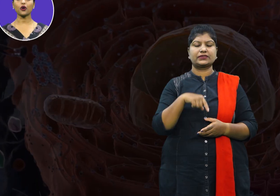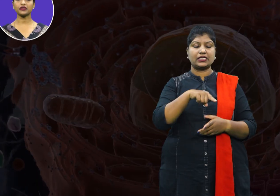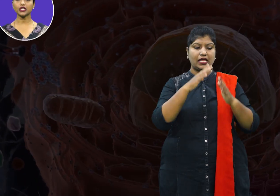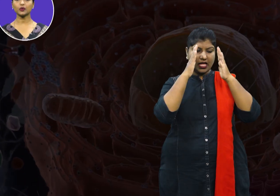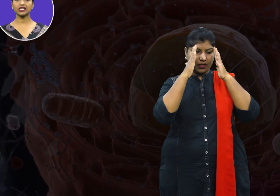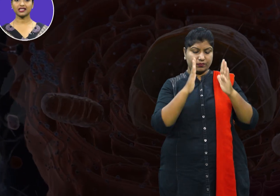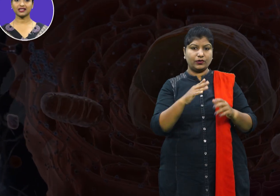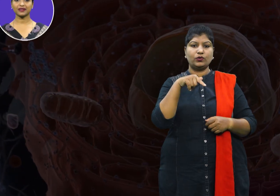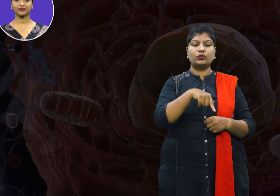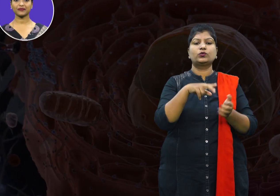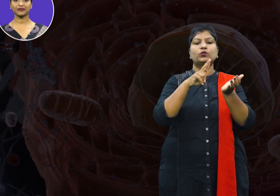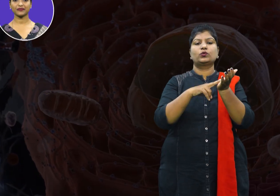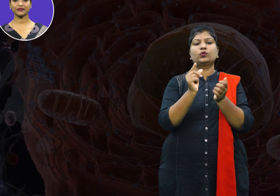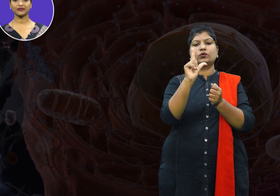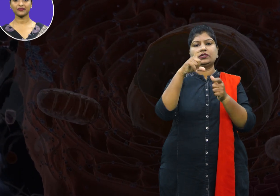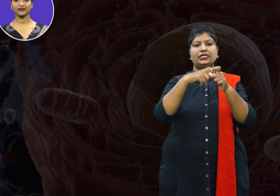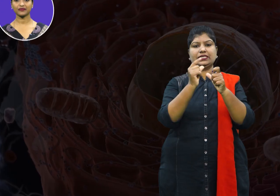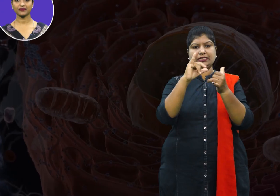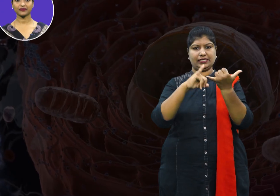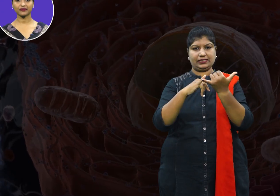Observation of the nucleus.